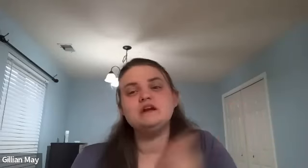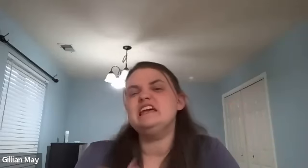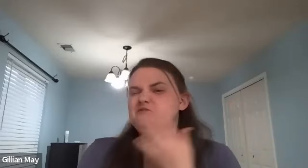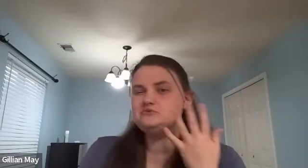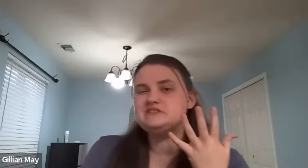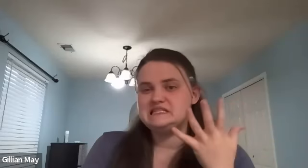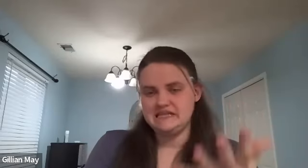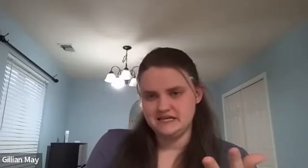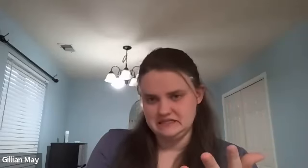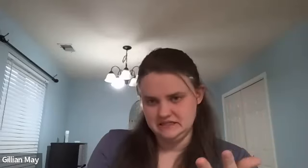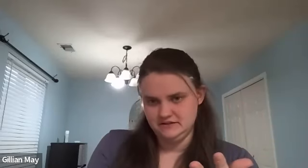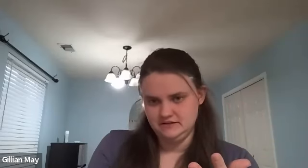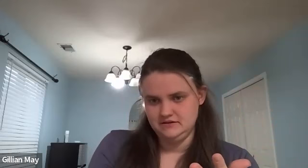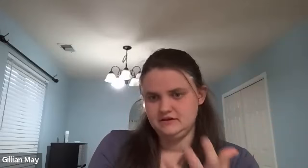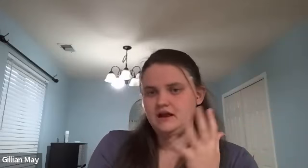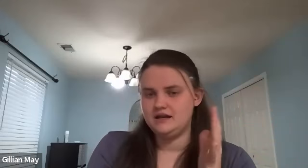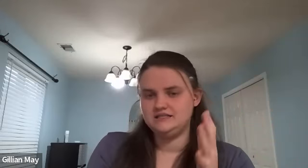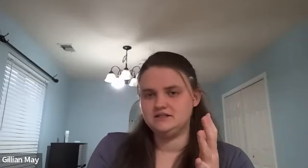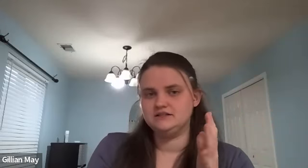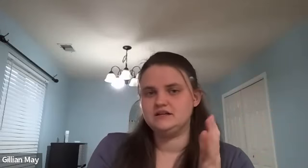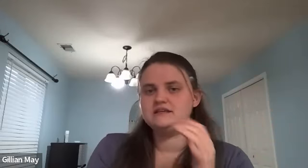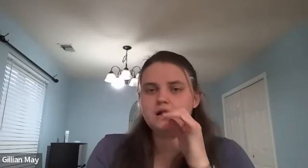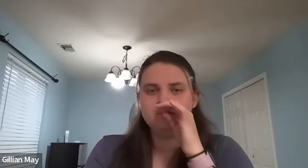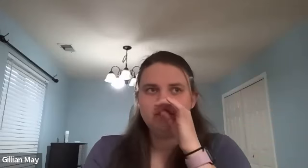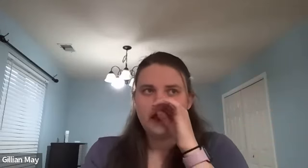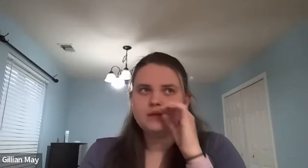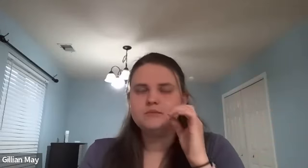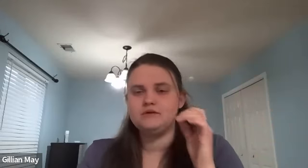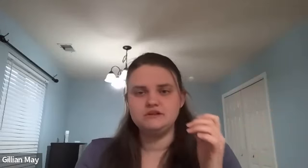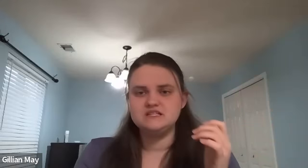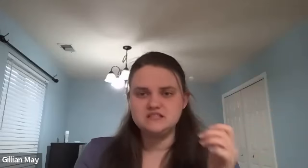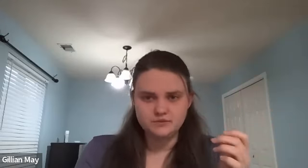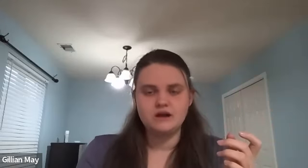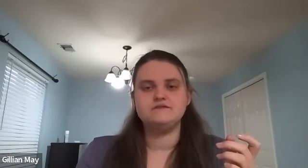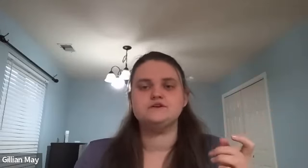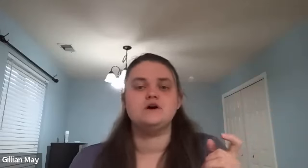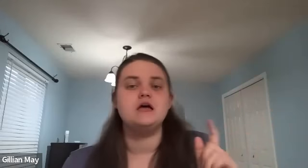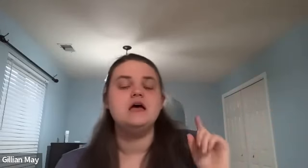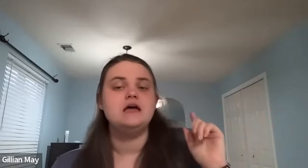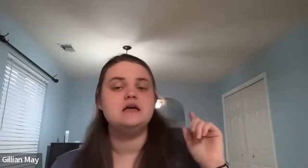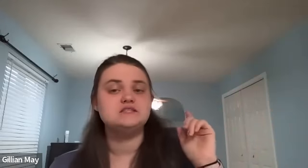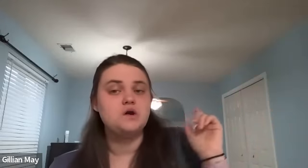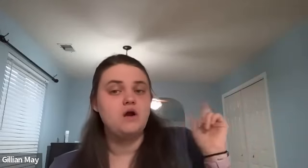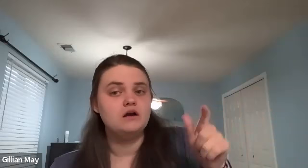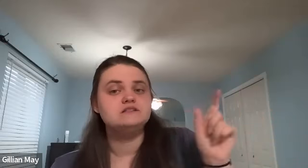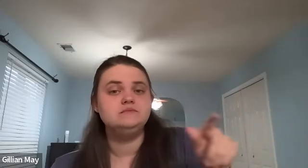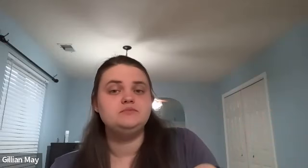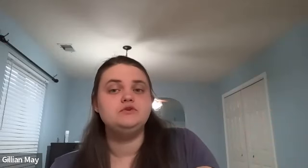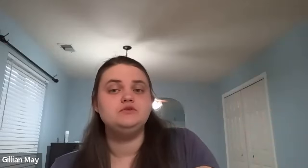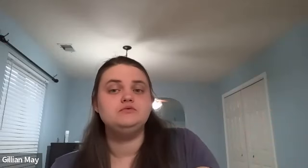if you see it kind of deal. Because I remember it really stumped me when I first saw it. Is there are some people who will